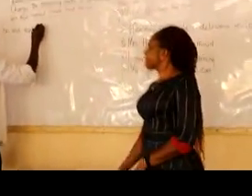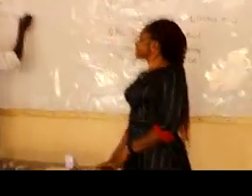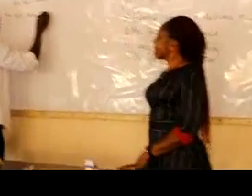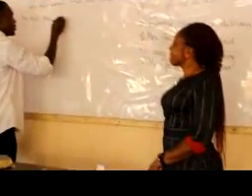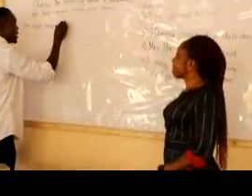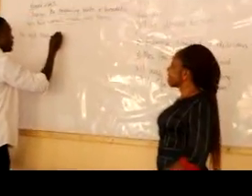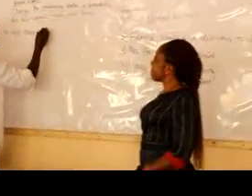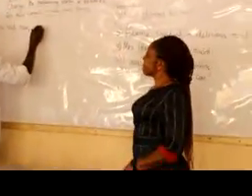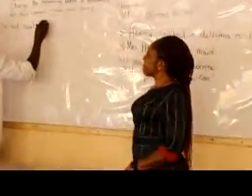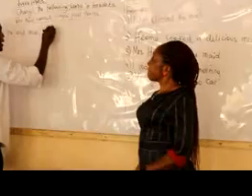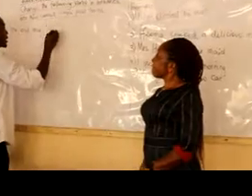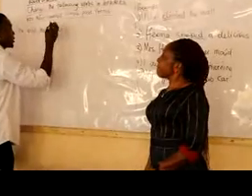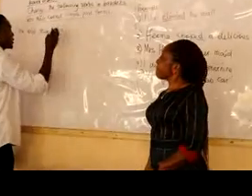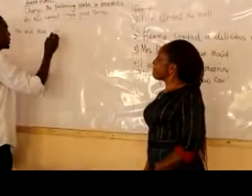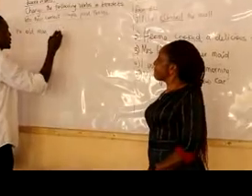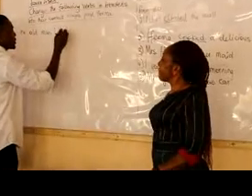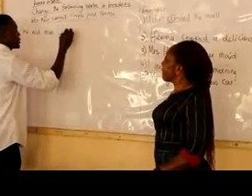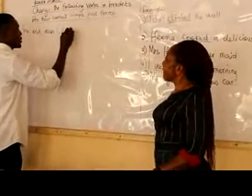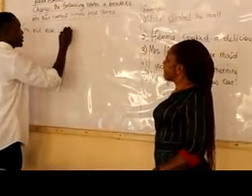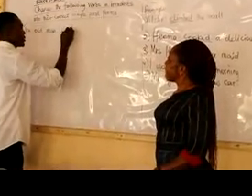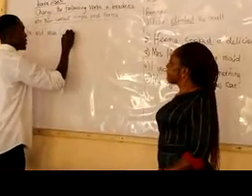in brackets you have die.